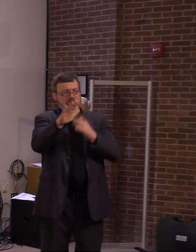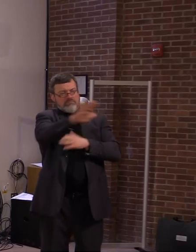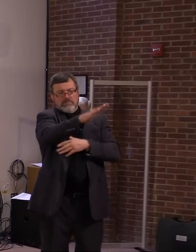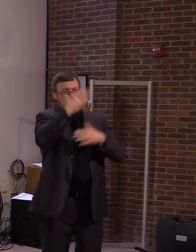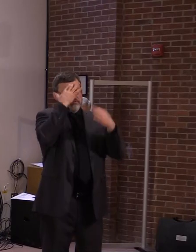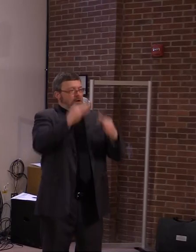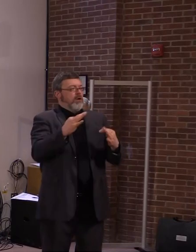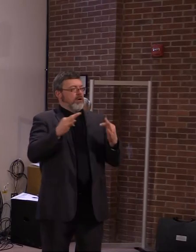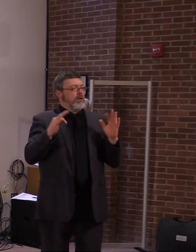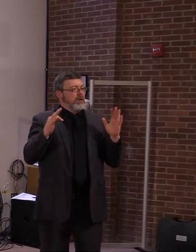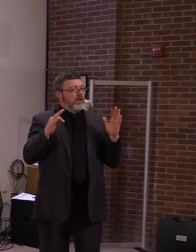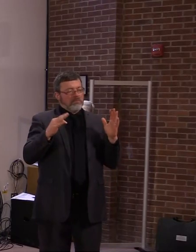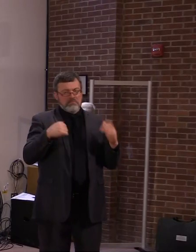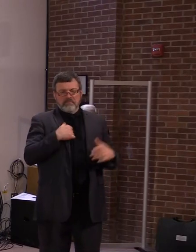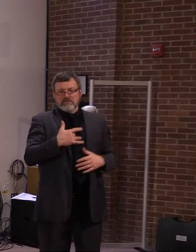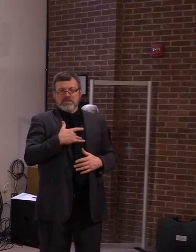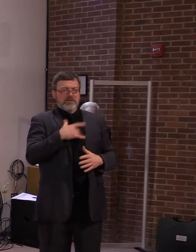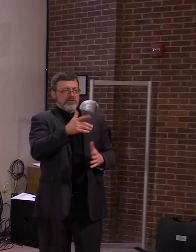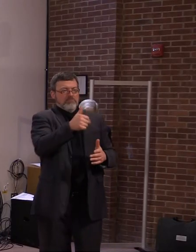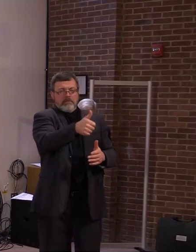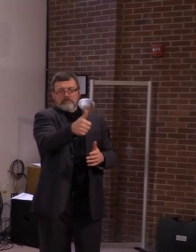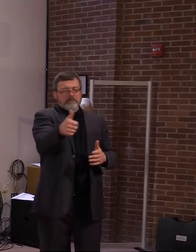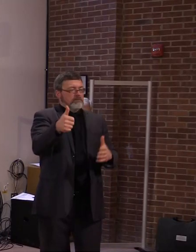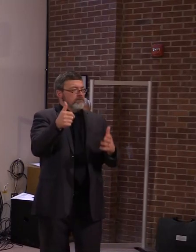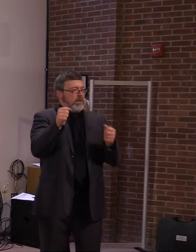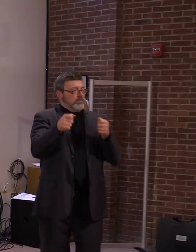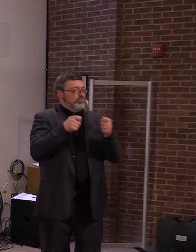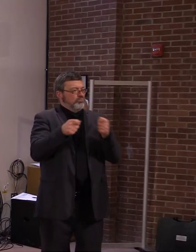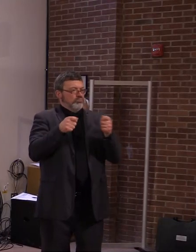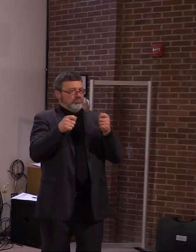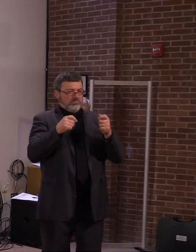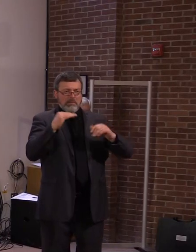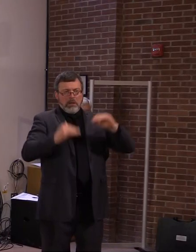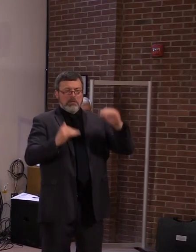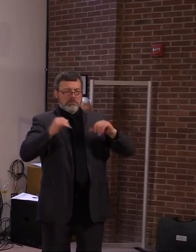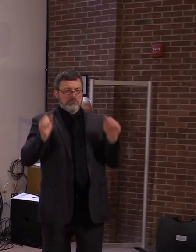balance, and it's not unexpected.